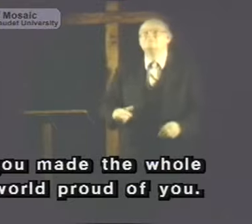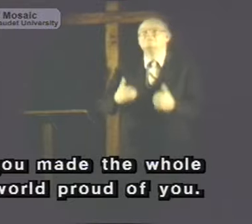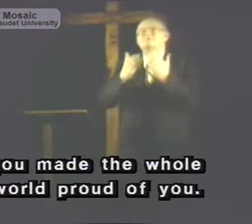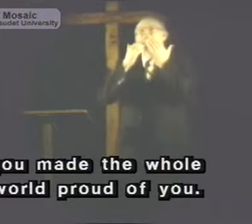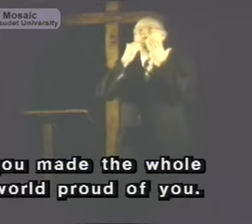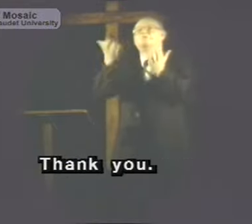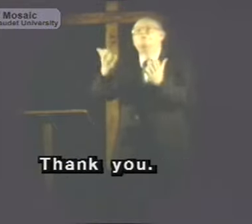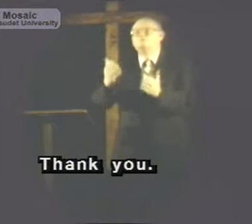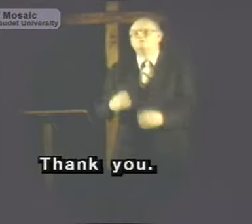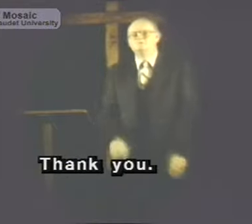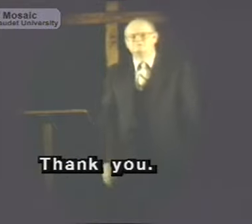Thank you.